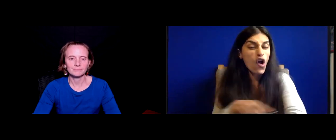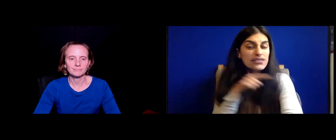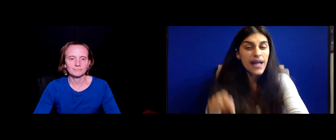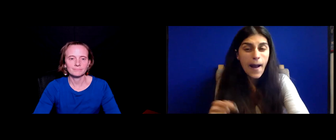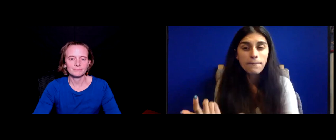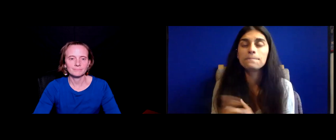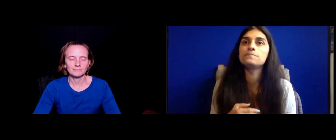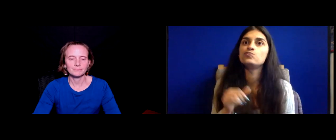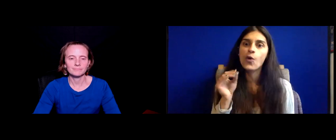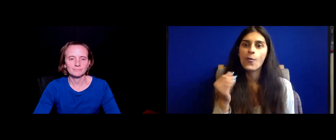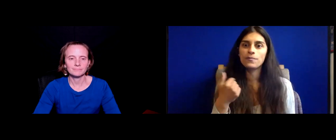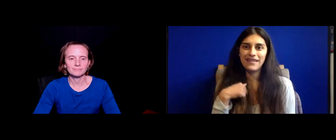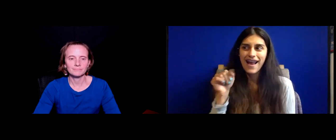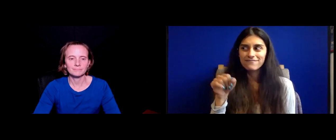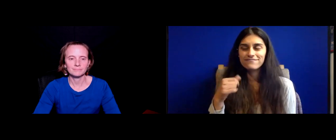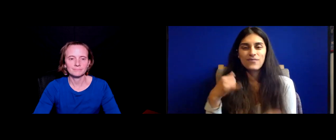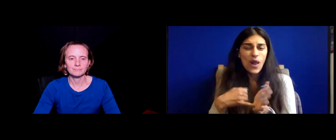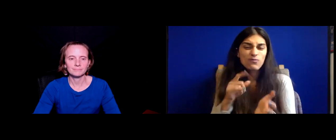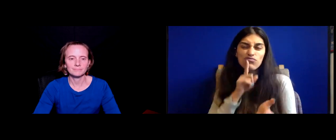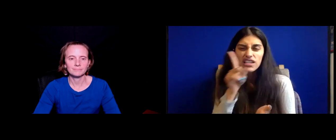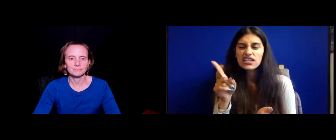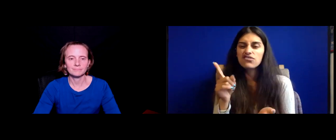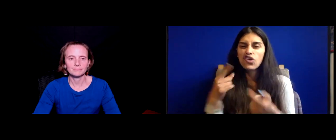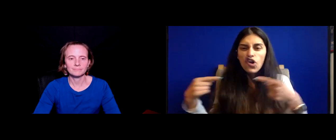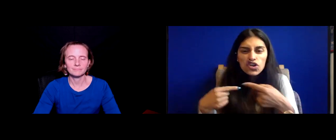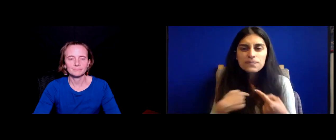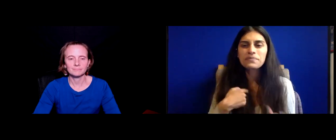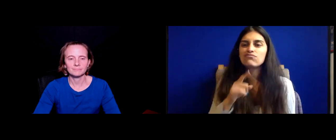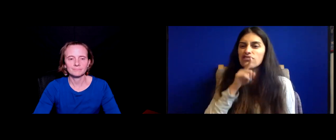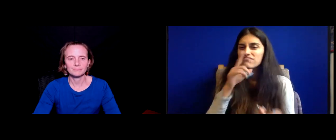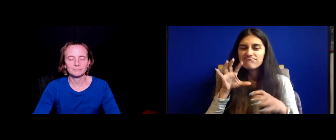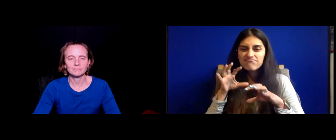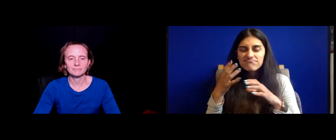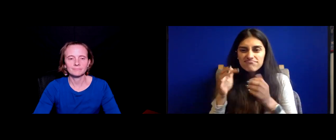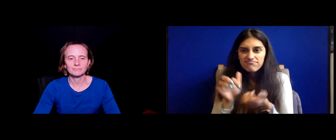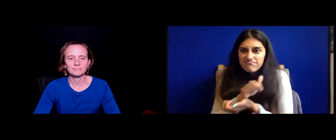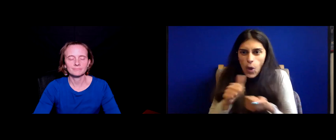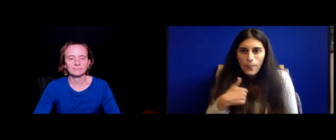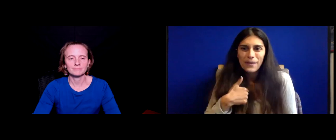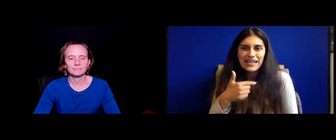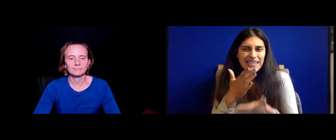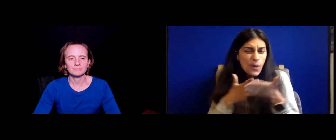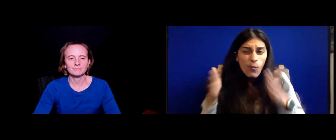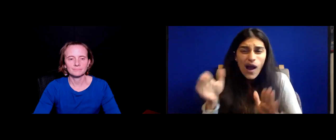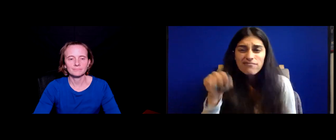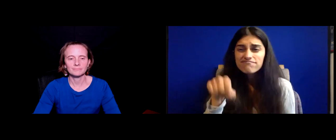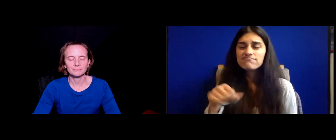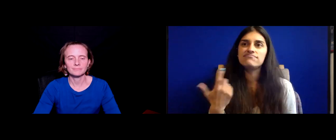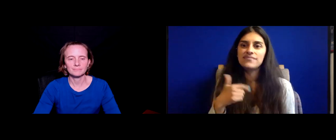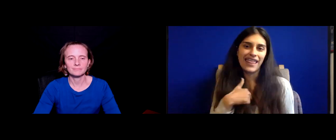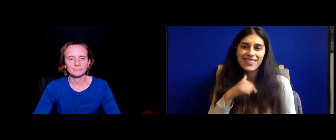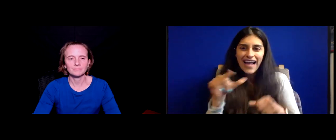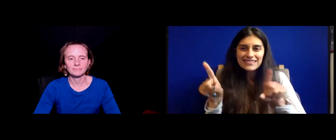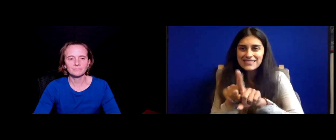I need to get out of that, even though I didn't have a lot of resources at the time. It really was hurtful to me. It really kind